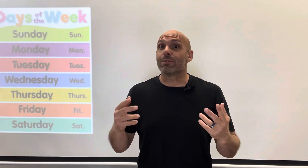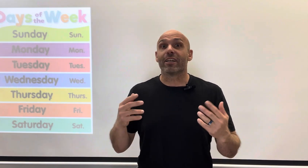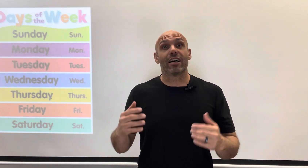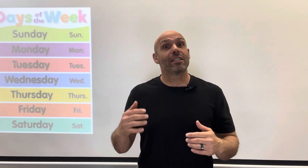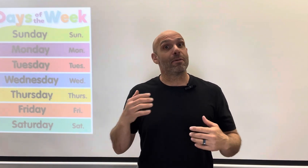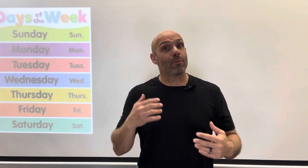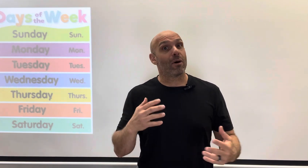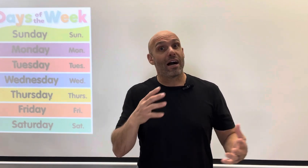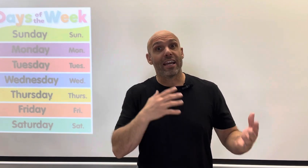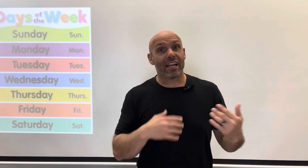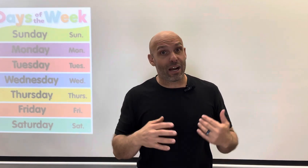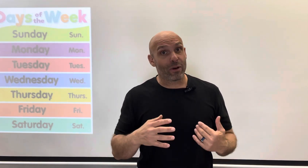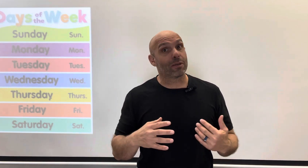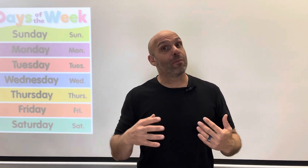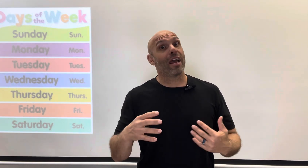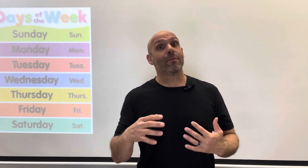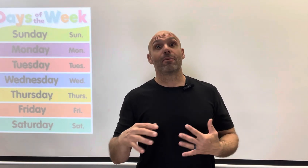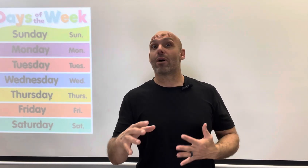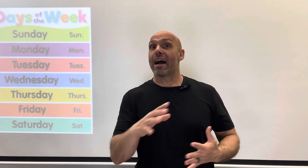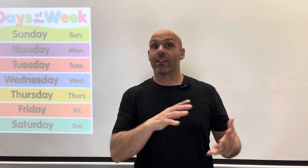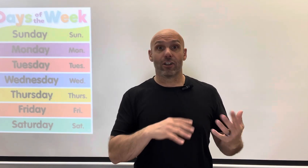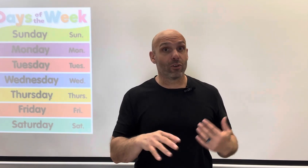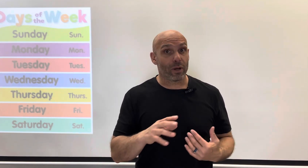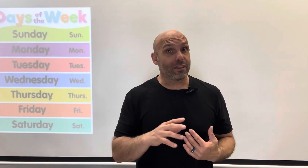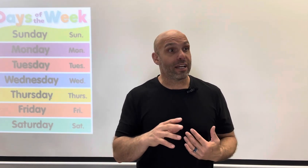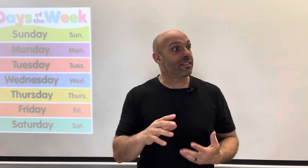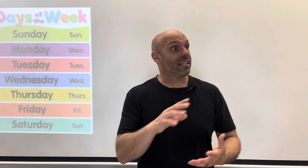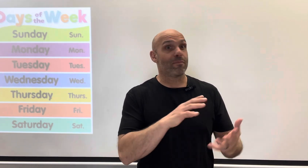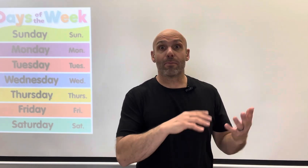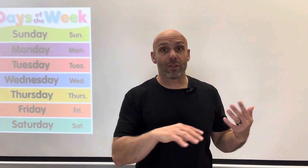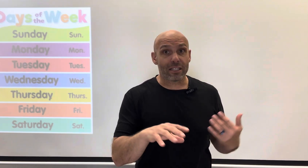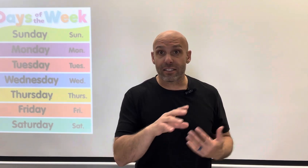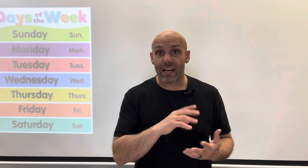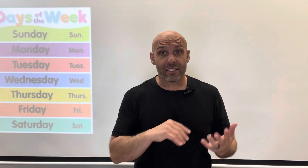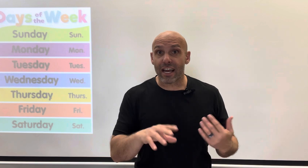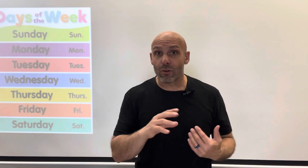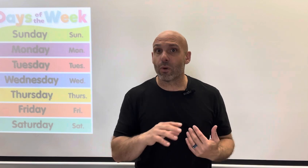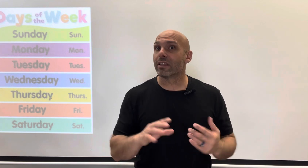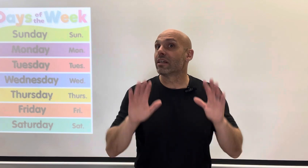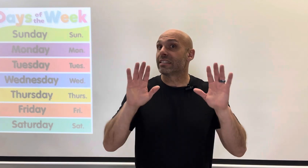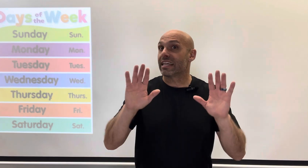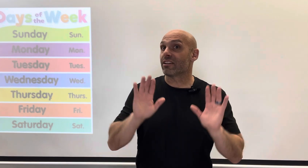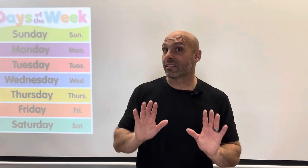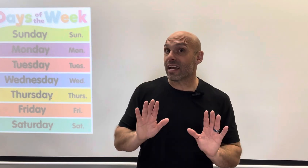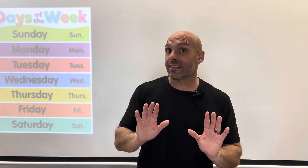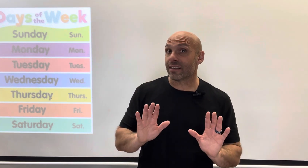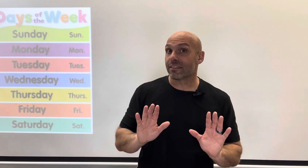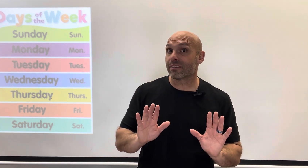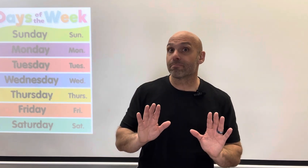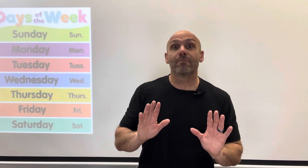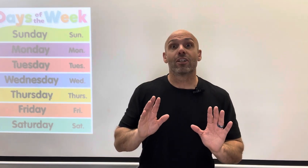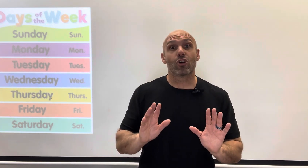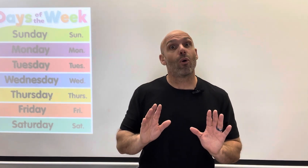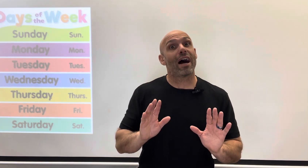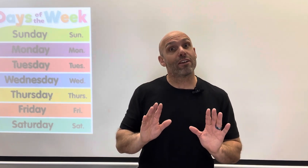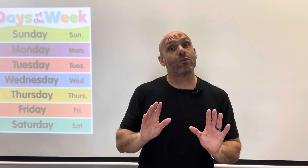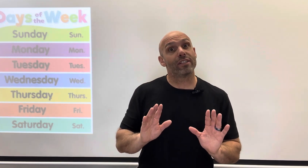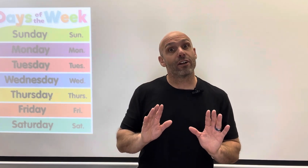because the people I hang out with and the people I learned with and the deaf people that I sign with tend to sign this. So I use their